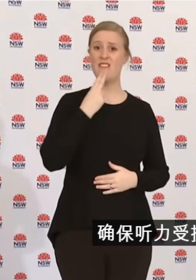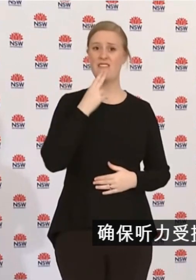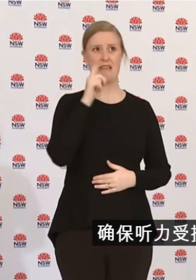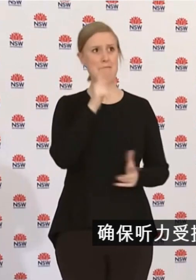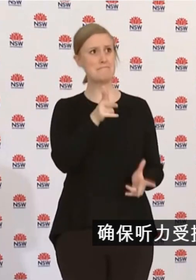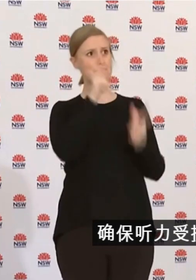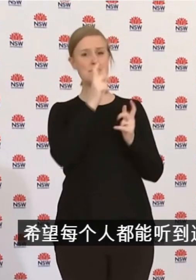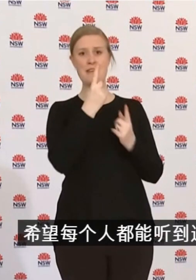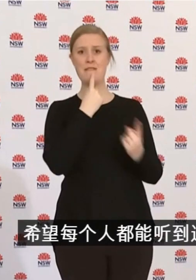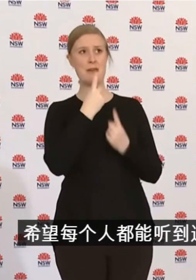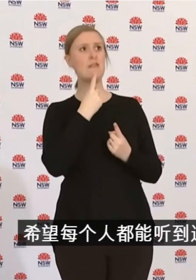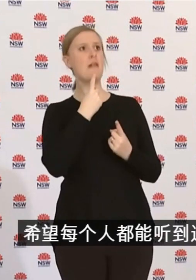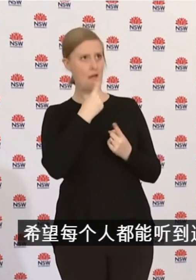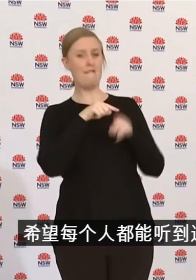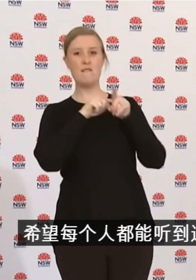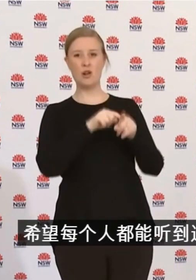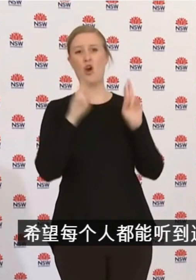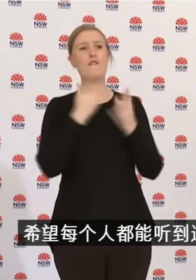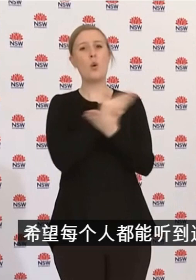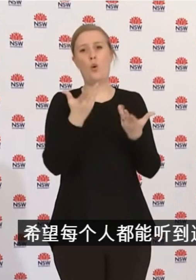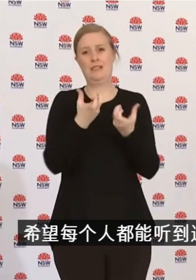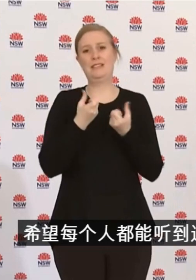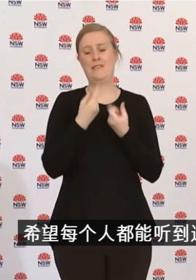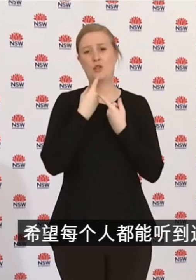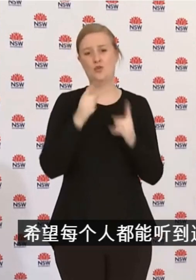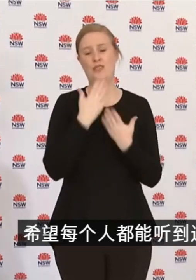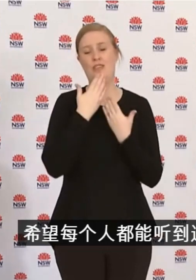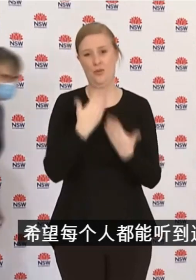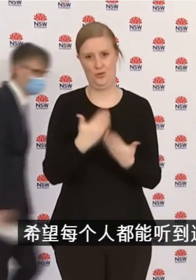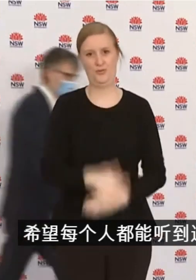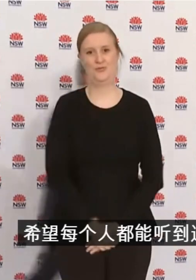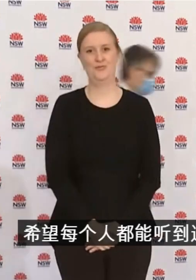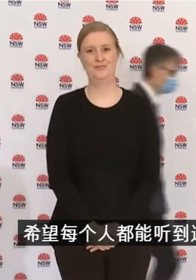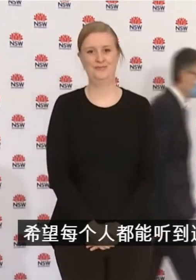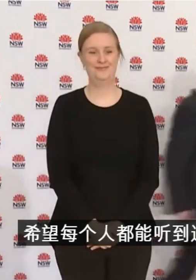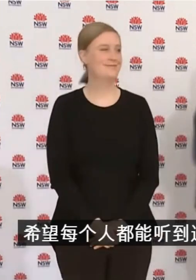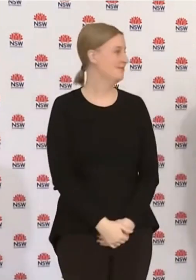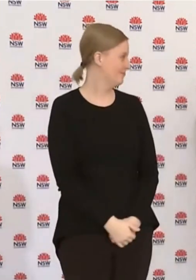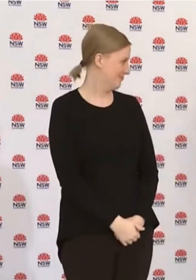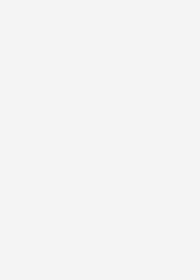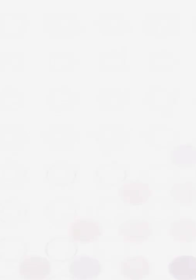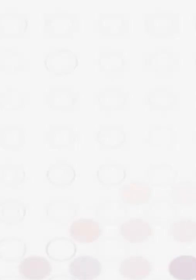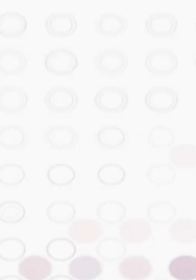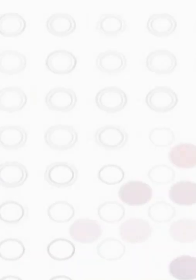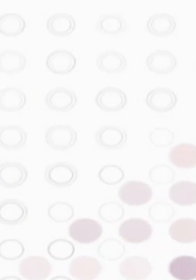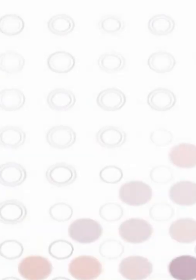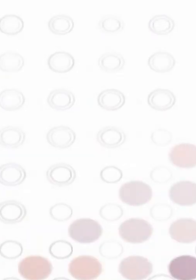do hear the message. Hopefully everybody can hear the message. Thank you very much. Thanks, guys. Thank you. Thank you. Very well.